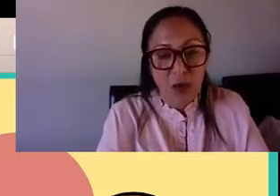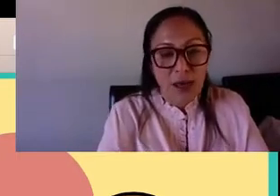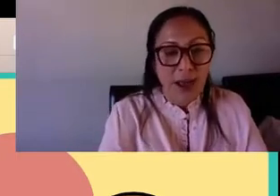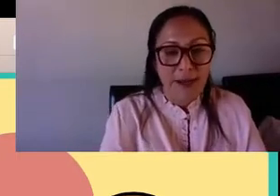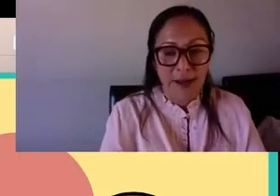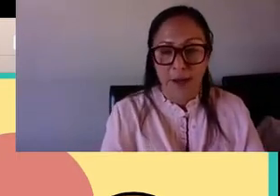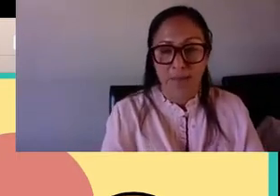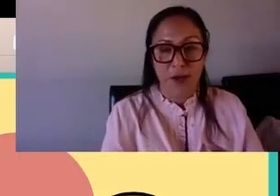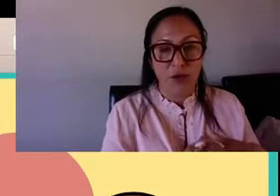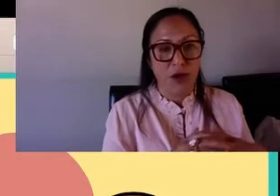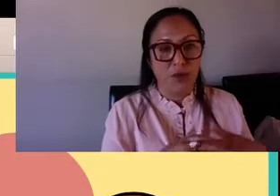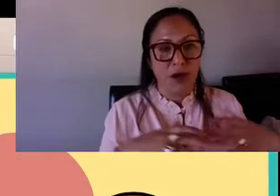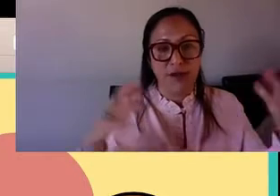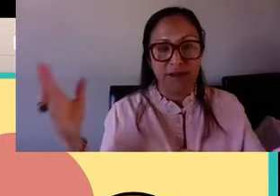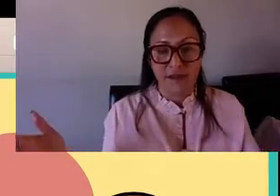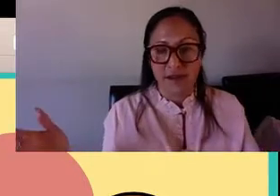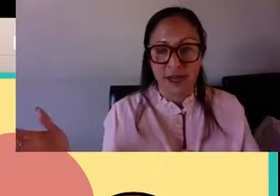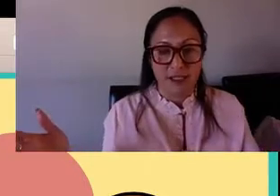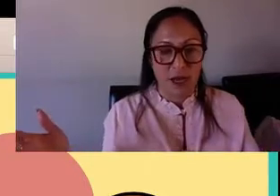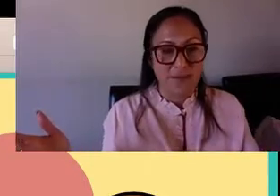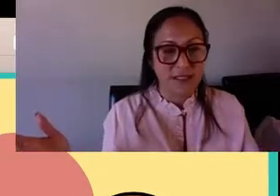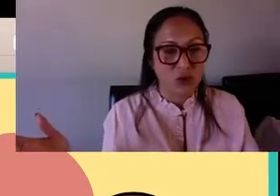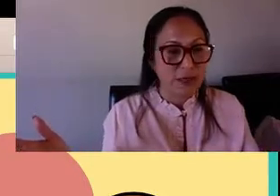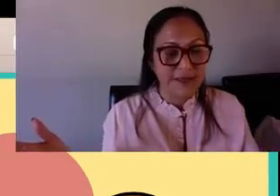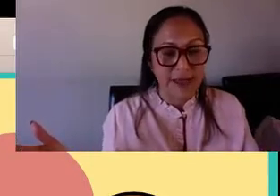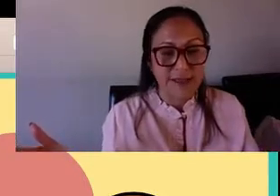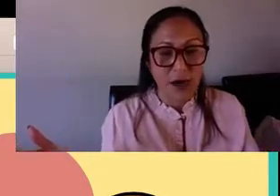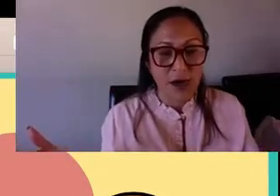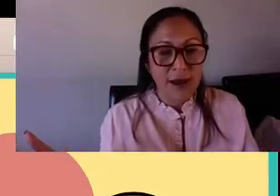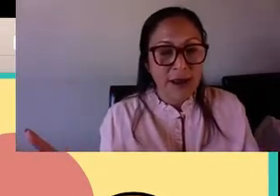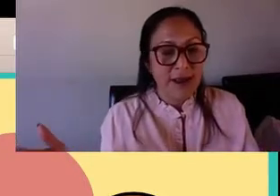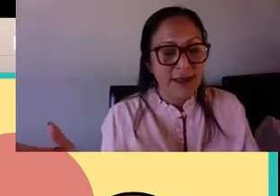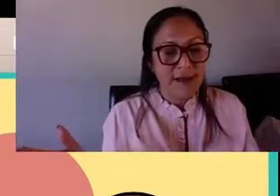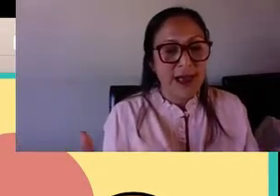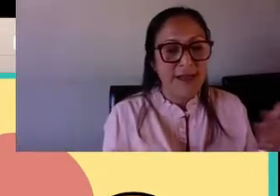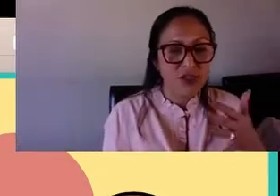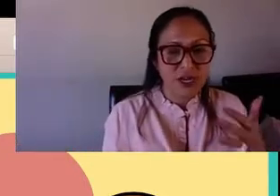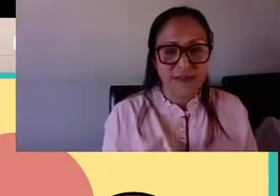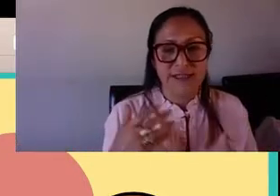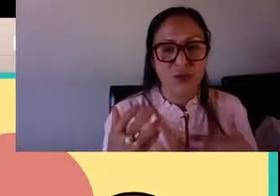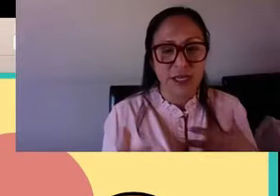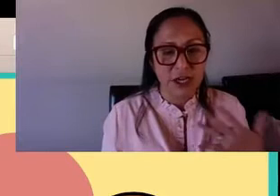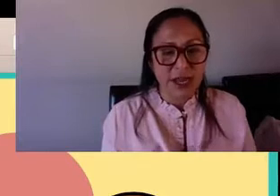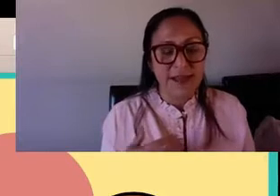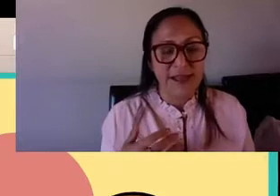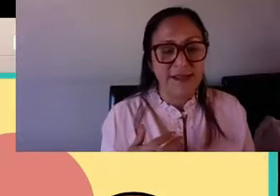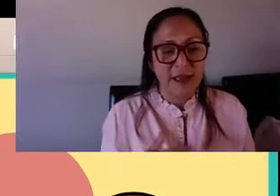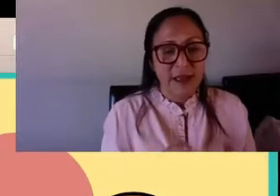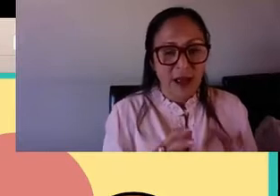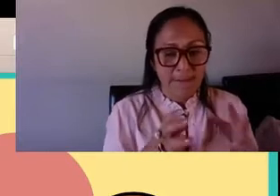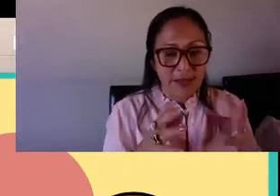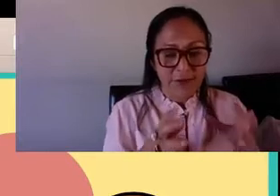kiddo, I'm going to help you learn what all these top 20 signs are. And then as your child gets really good at